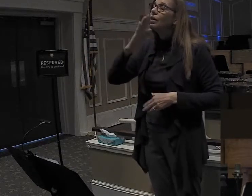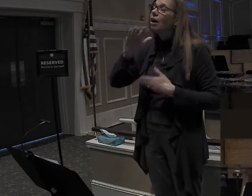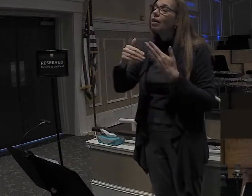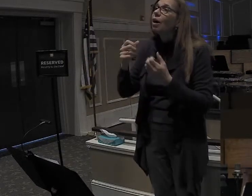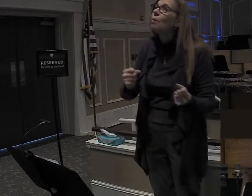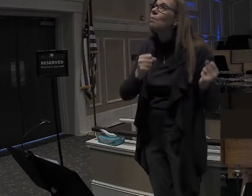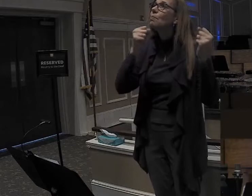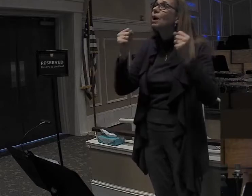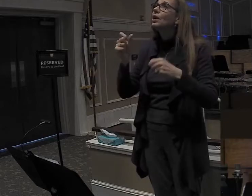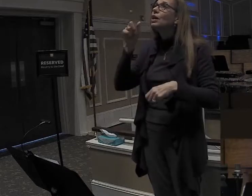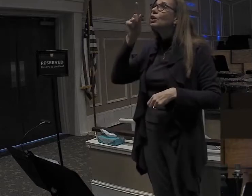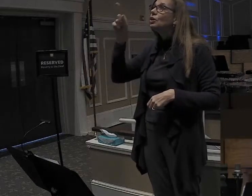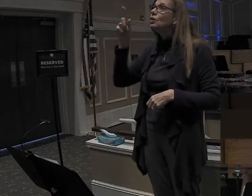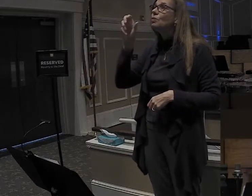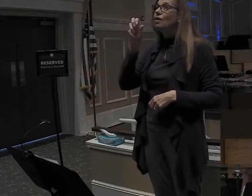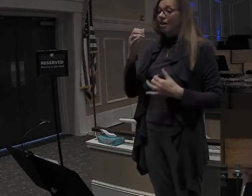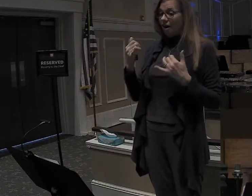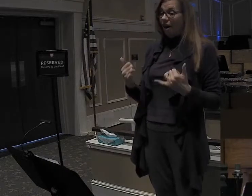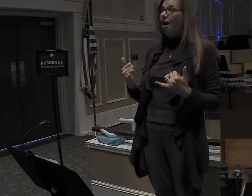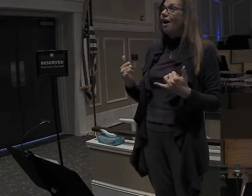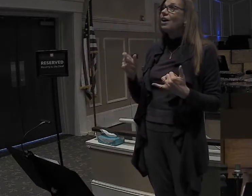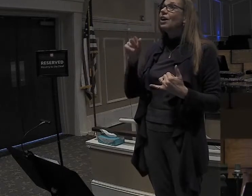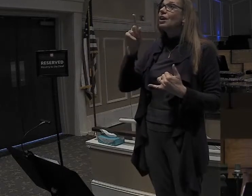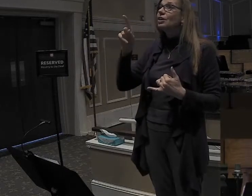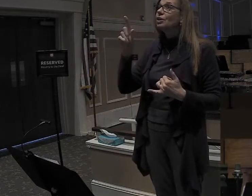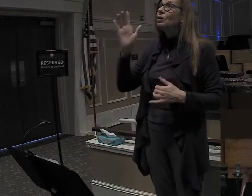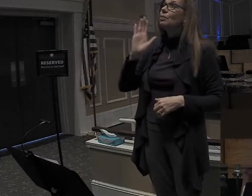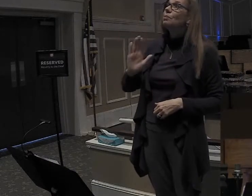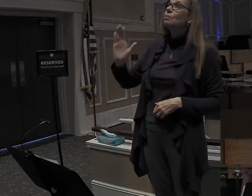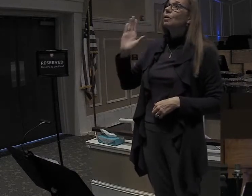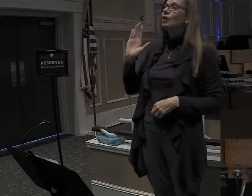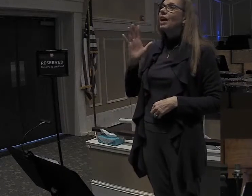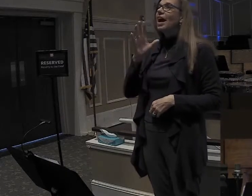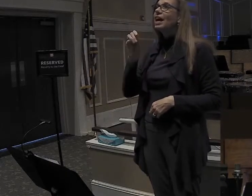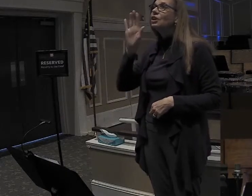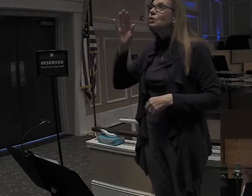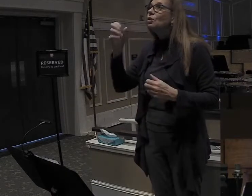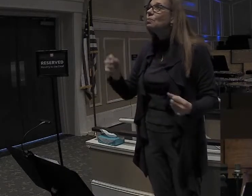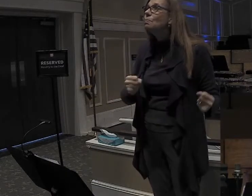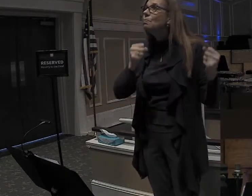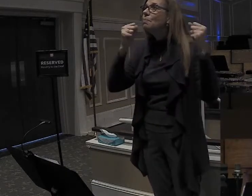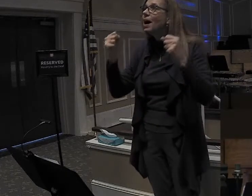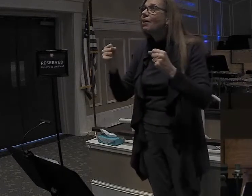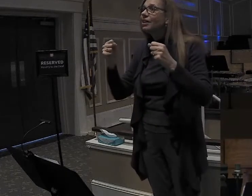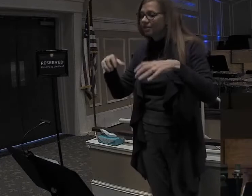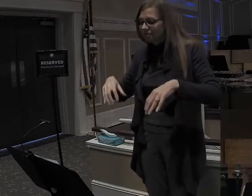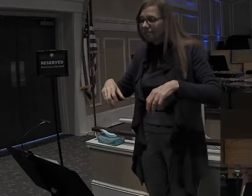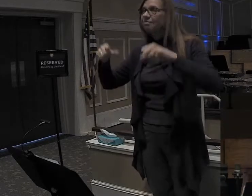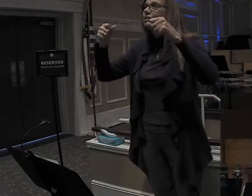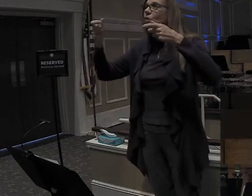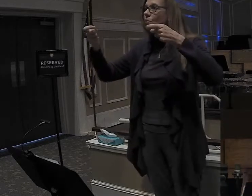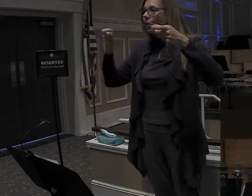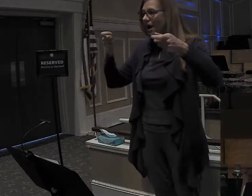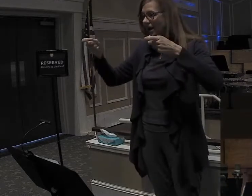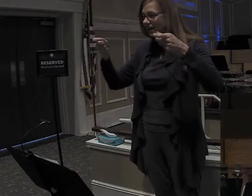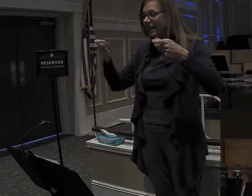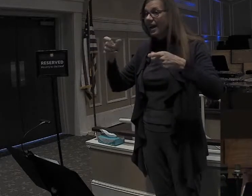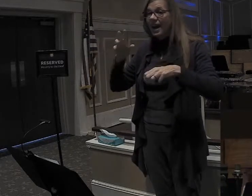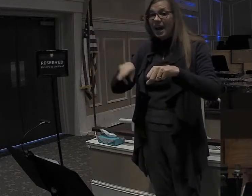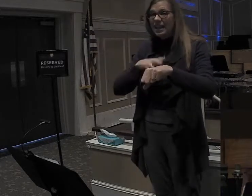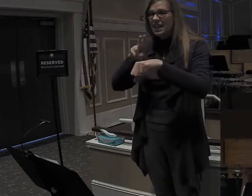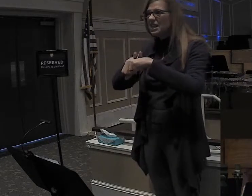Almighty, who are and who were, because you have taken your great power and have begun to reign. And the nations